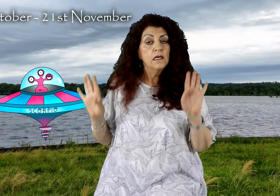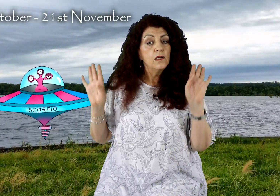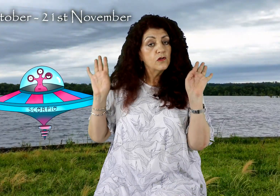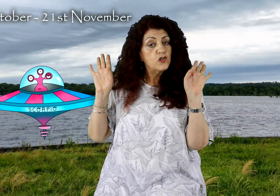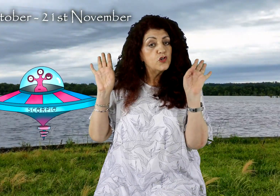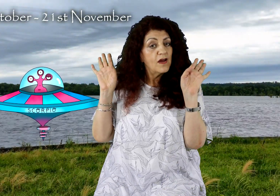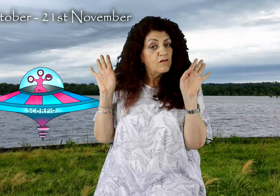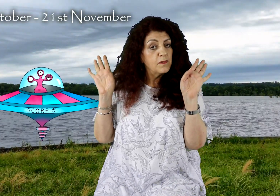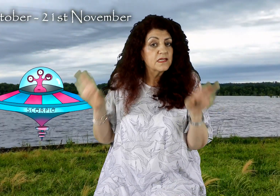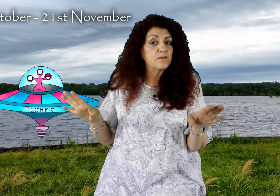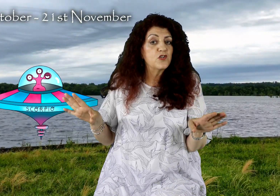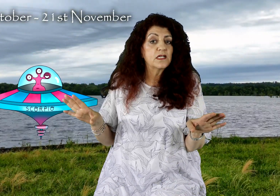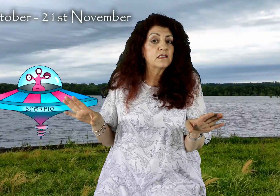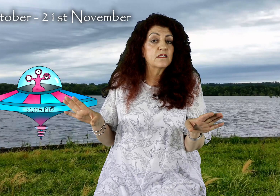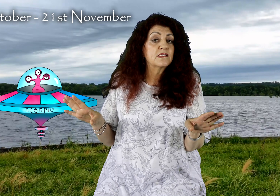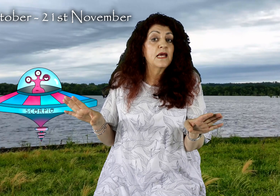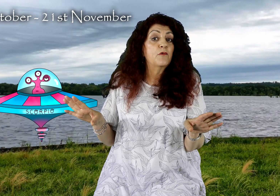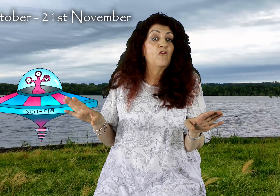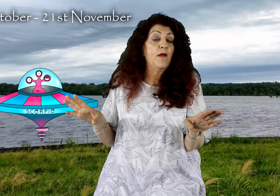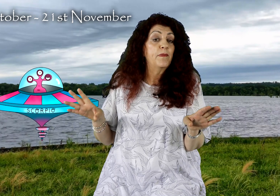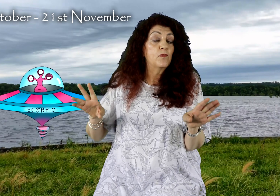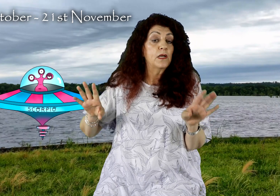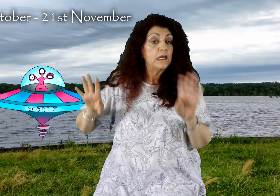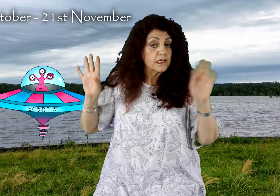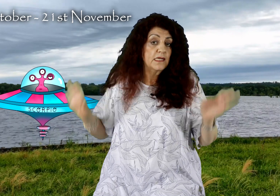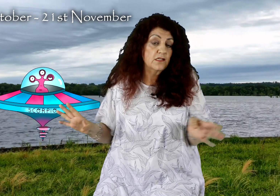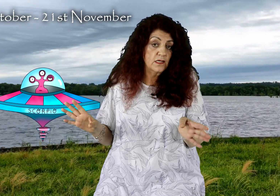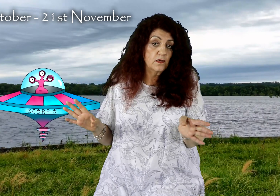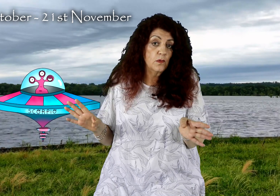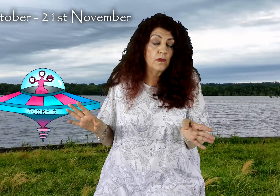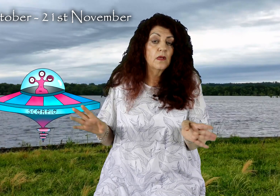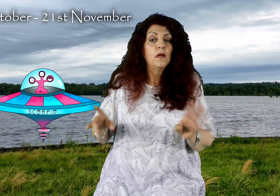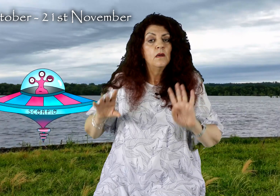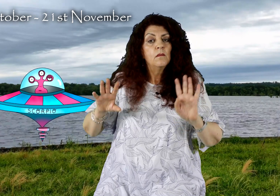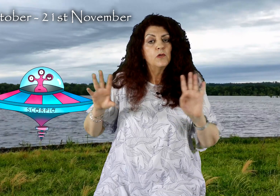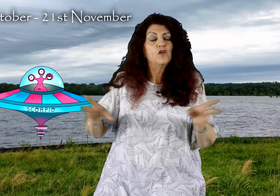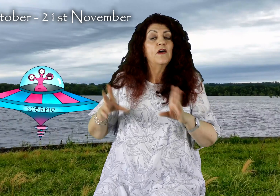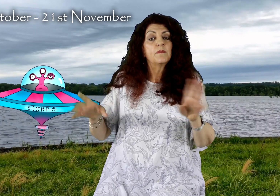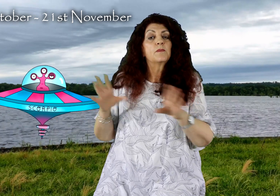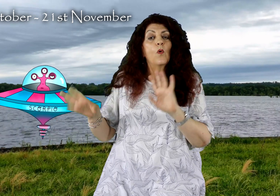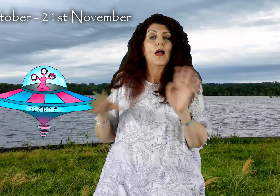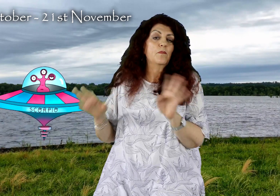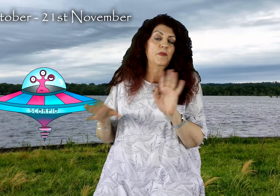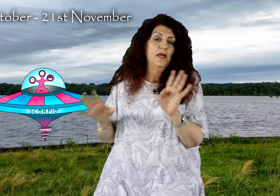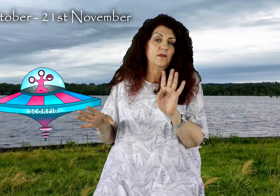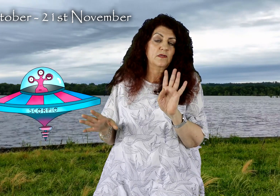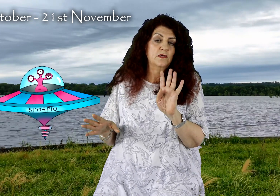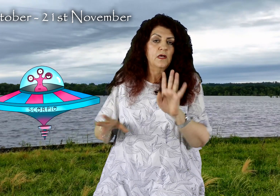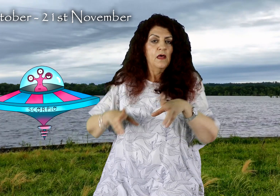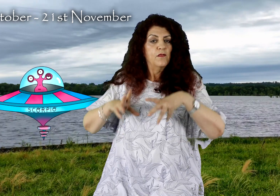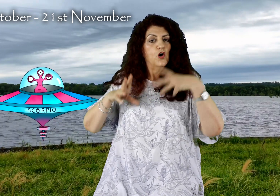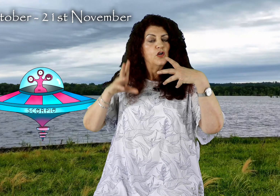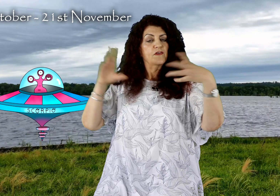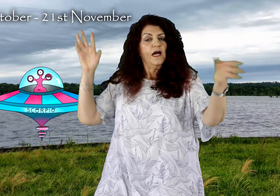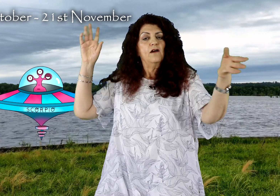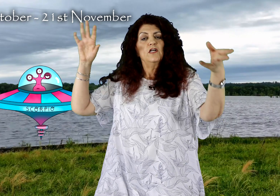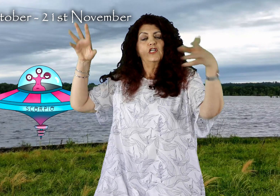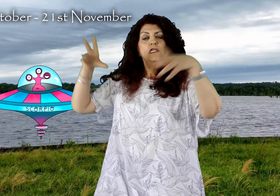Not that you haven't been subjected to the same crap everyone else has to deal with, but you've had a bit more help than others. The god of courage,